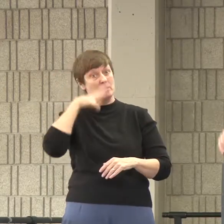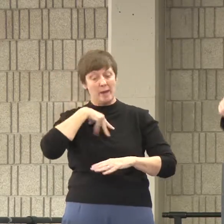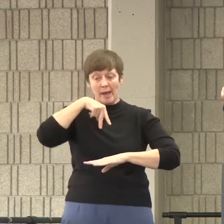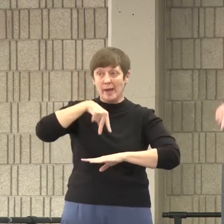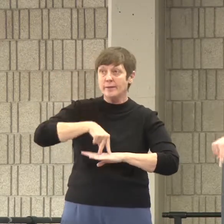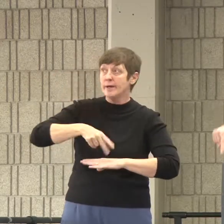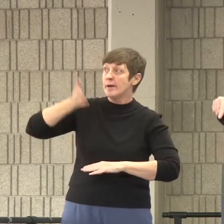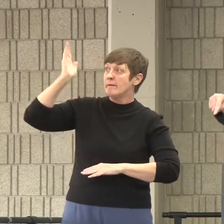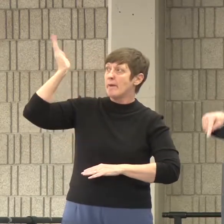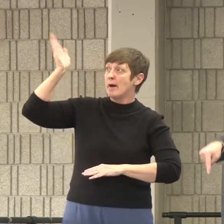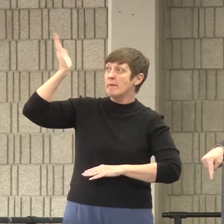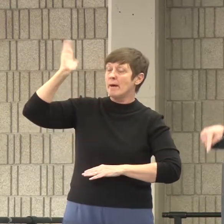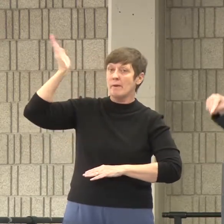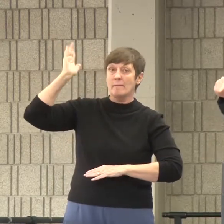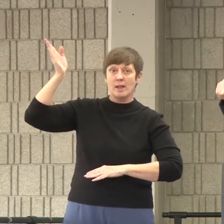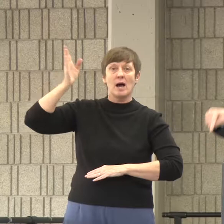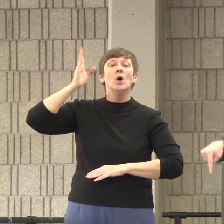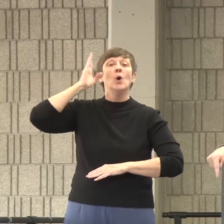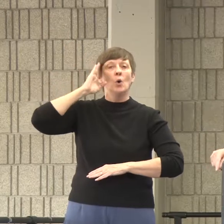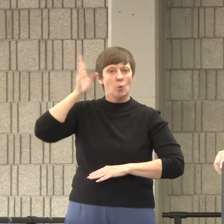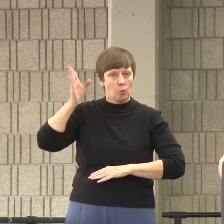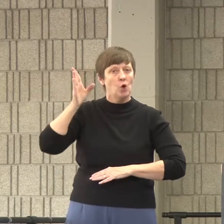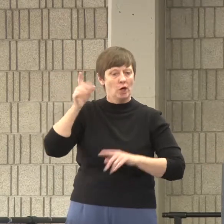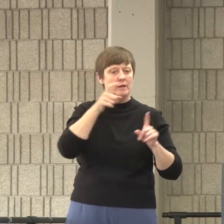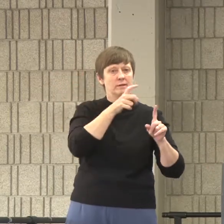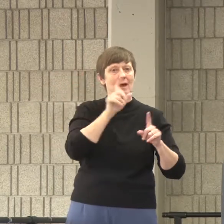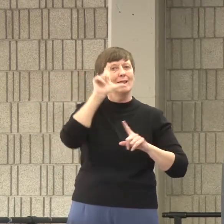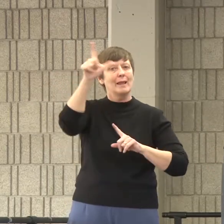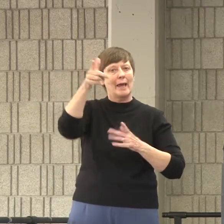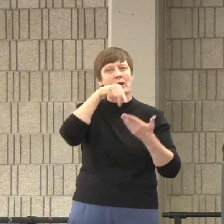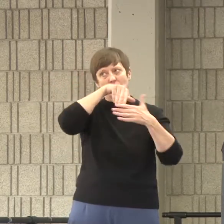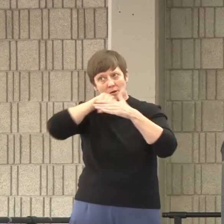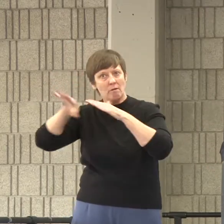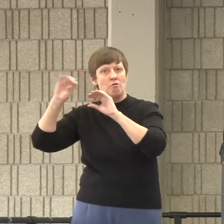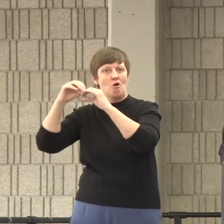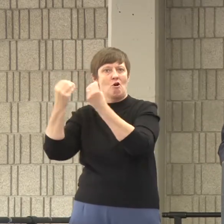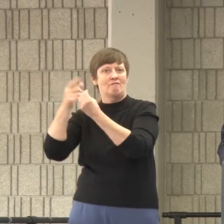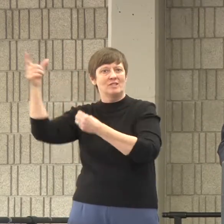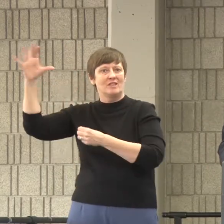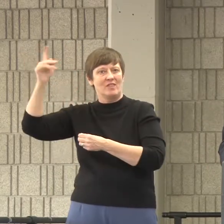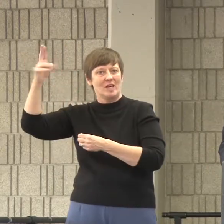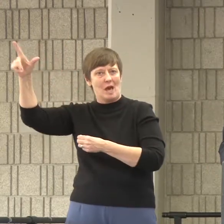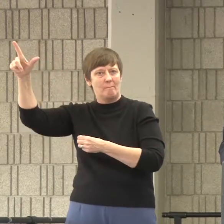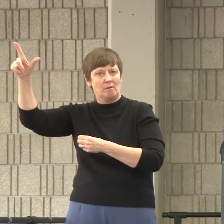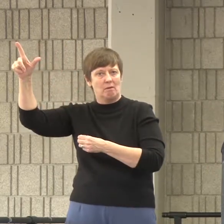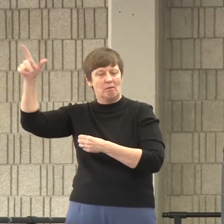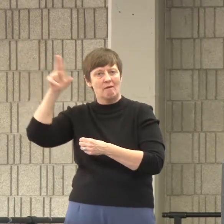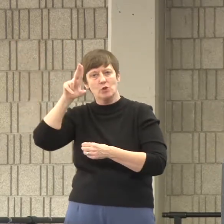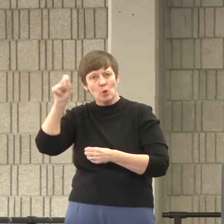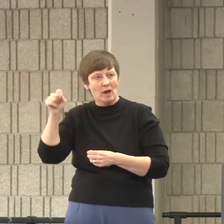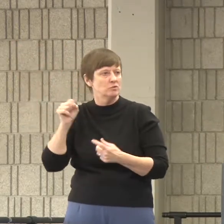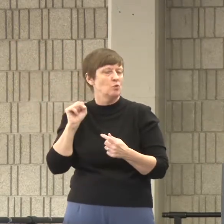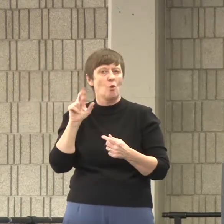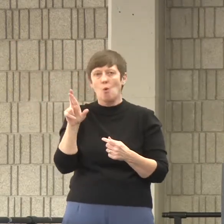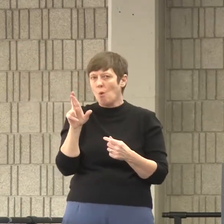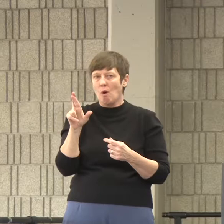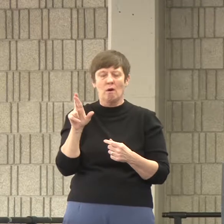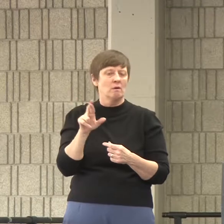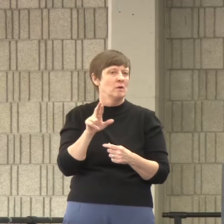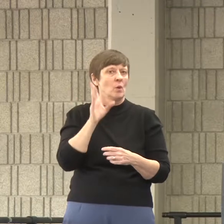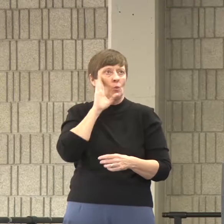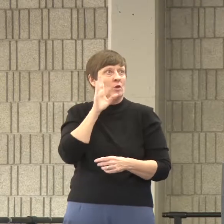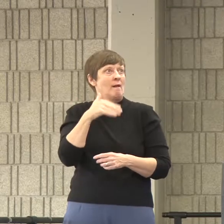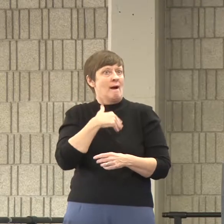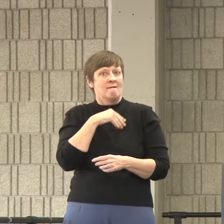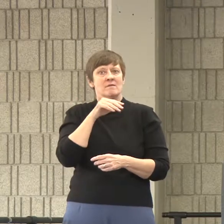morning would be occupying that office in the Capitol of the United States, or that we would have an African-American president